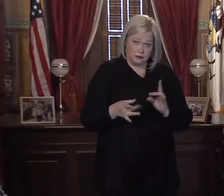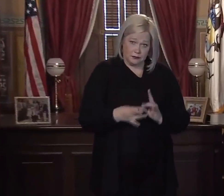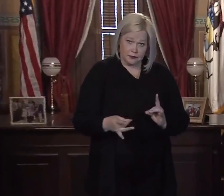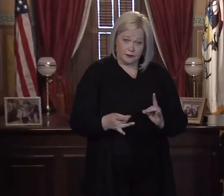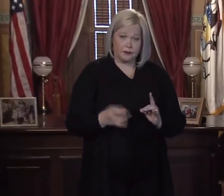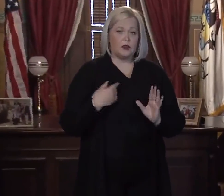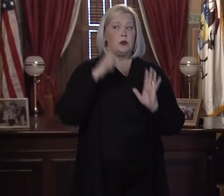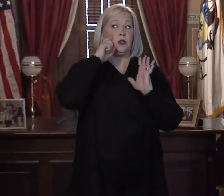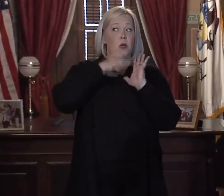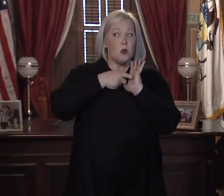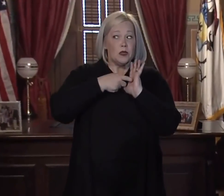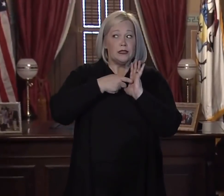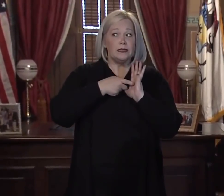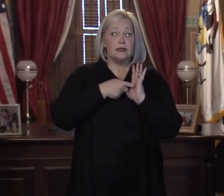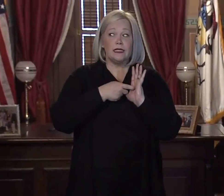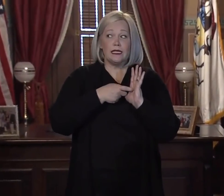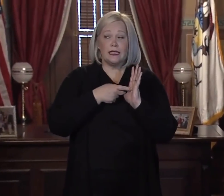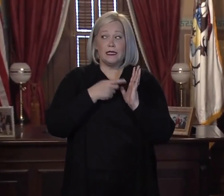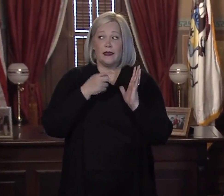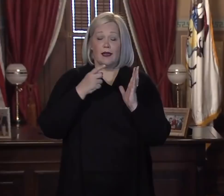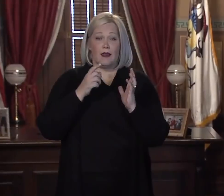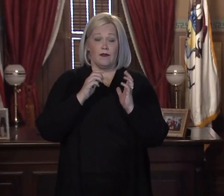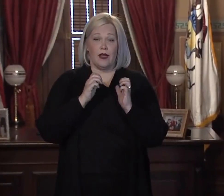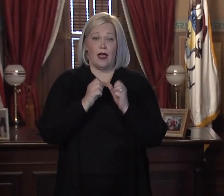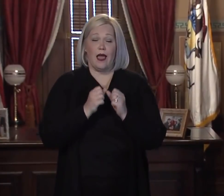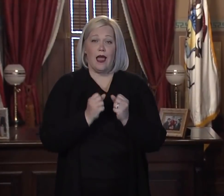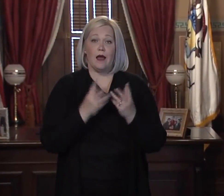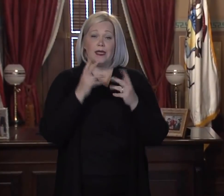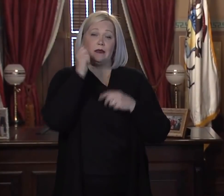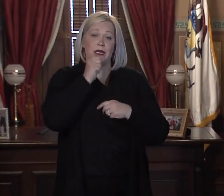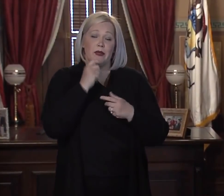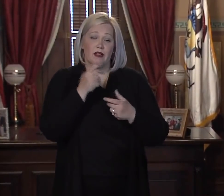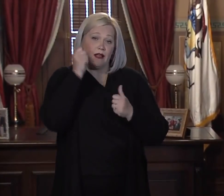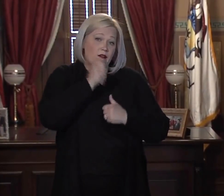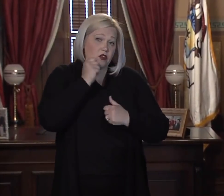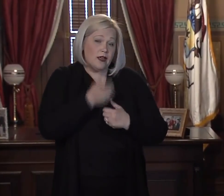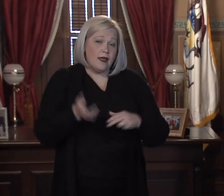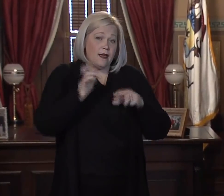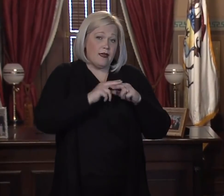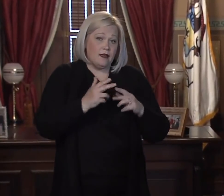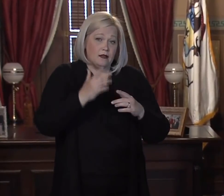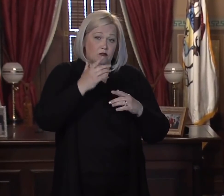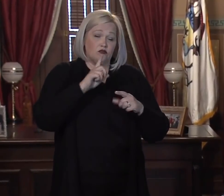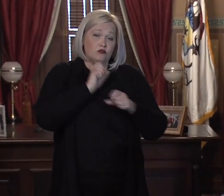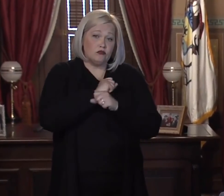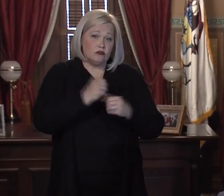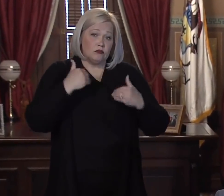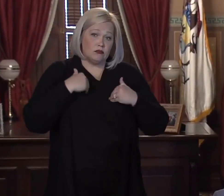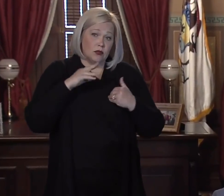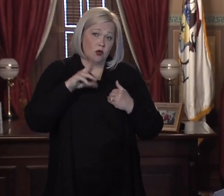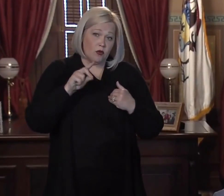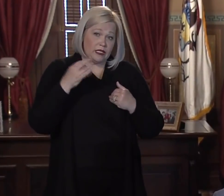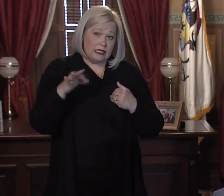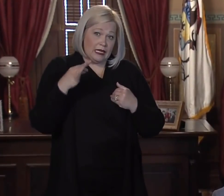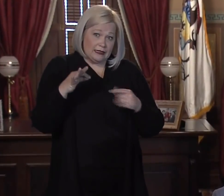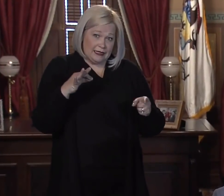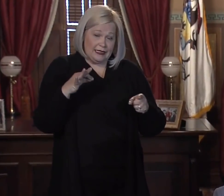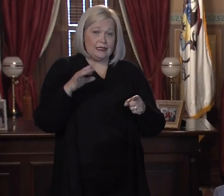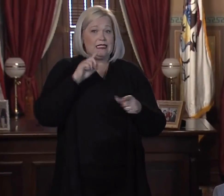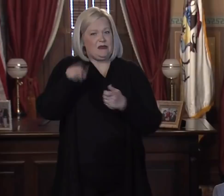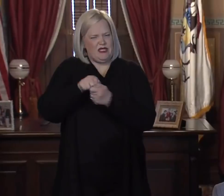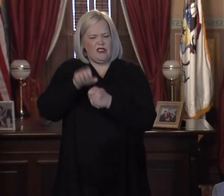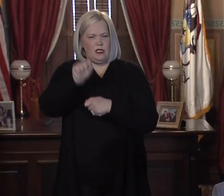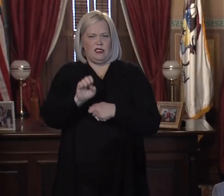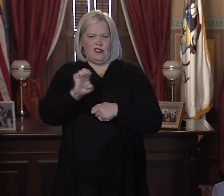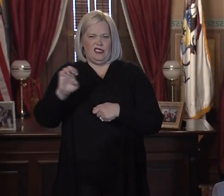early signs of a plateau in the rate of growth of COVID-19 cases here in the state of Michigan, and particularly in